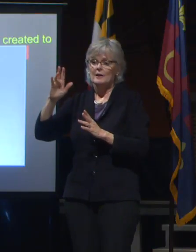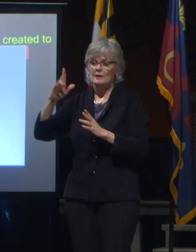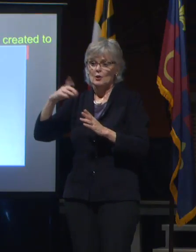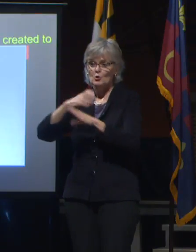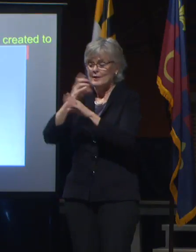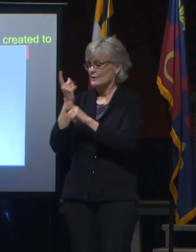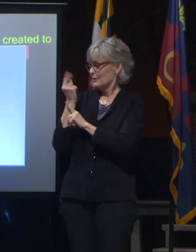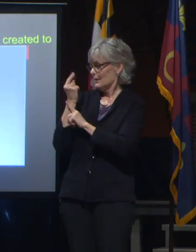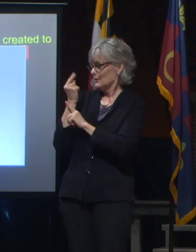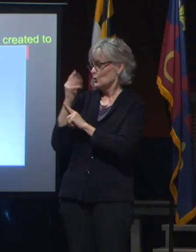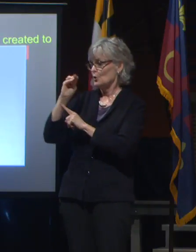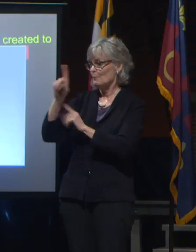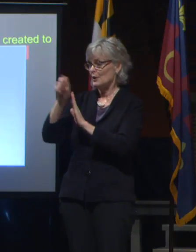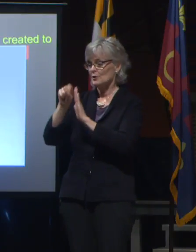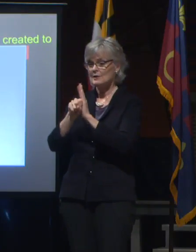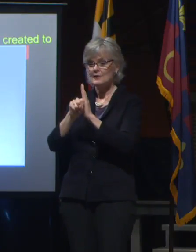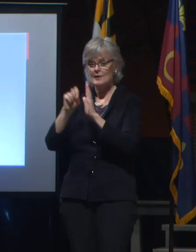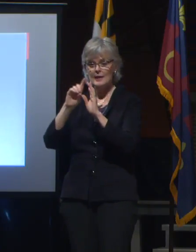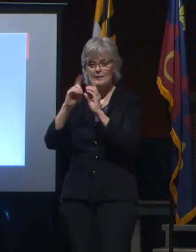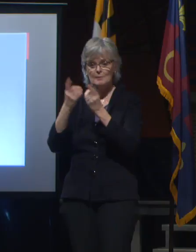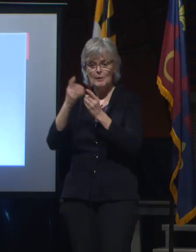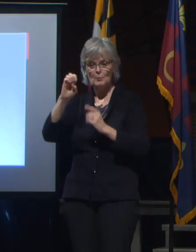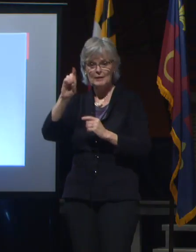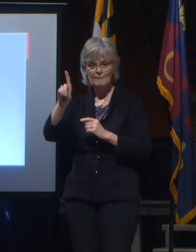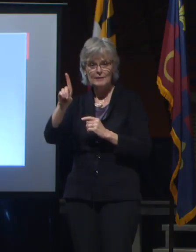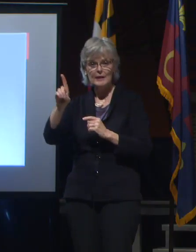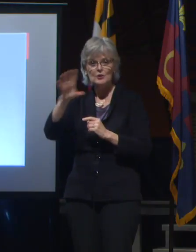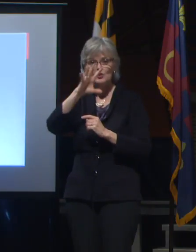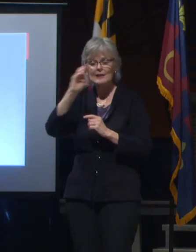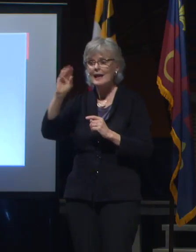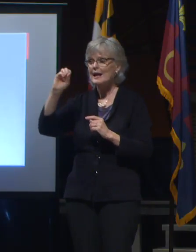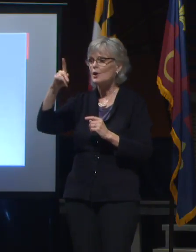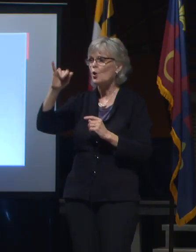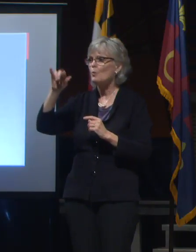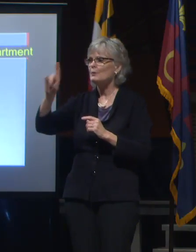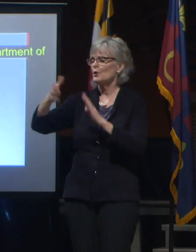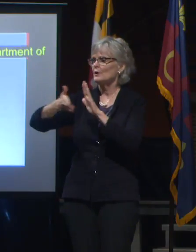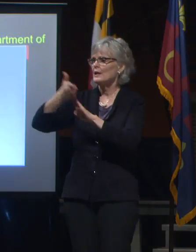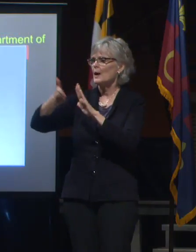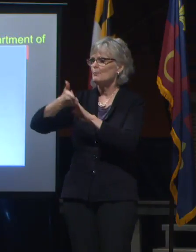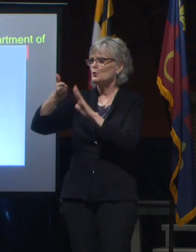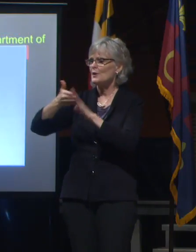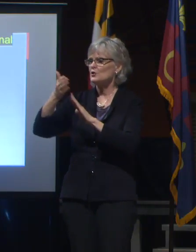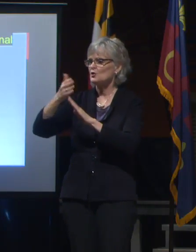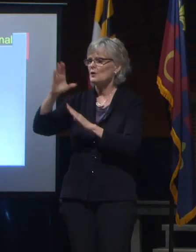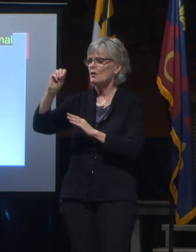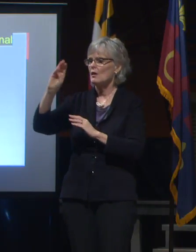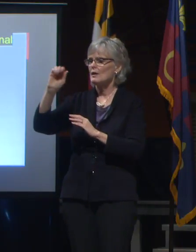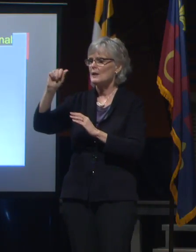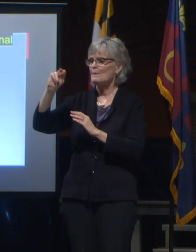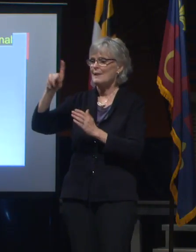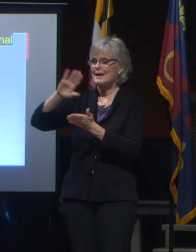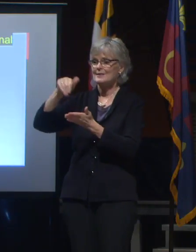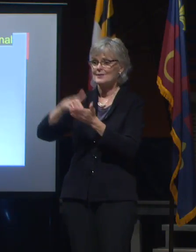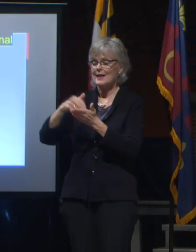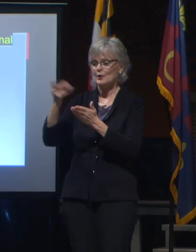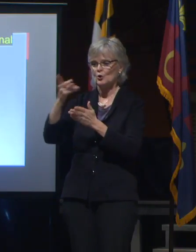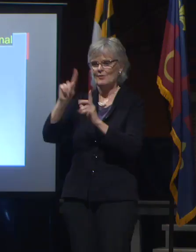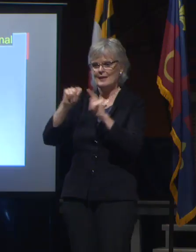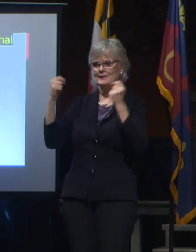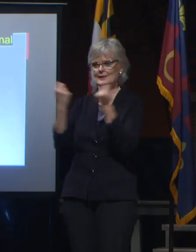the Maryland State Department of Education and the Opioid Operational Command Center teamed